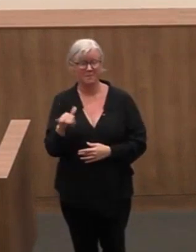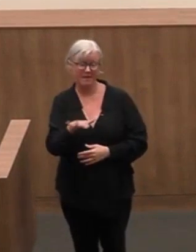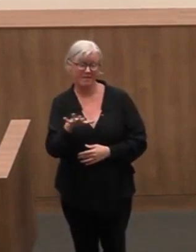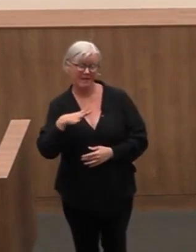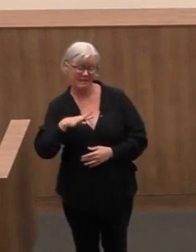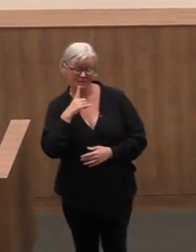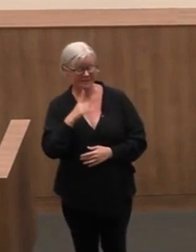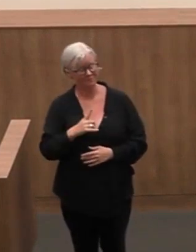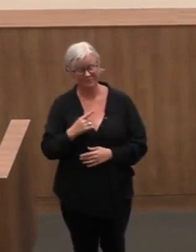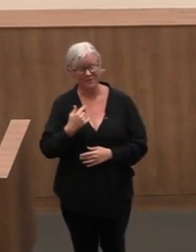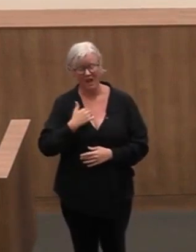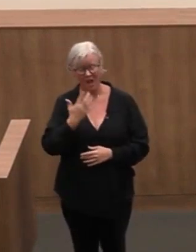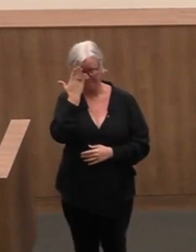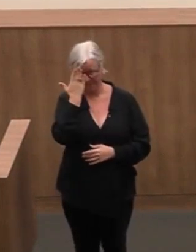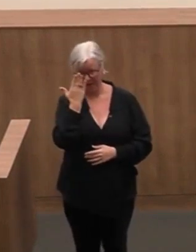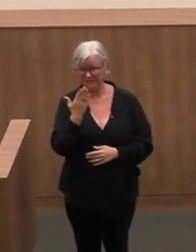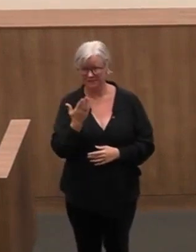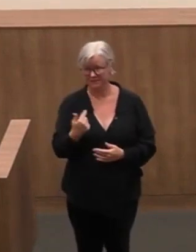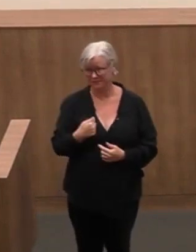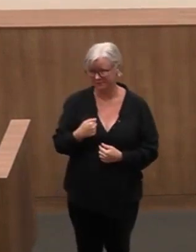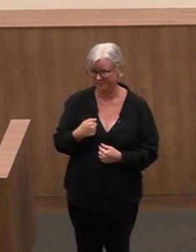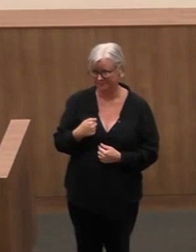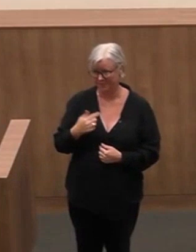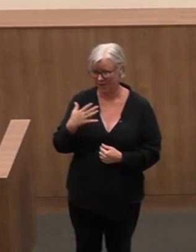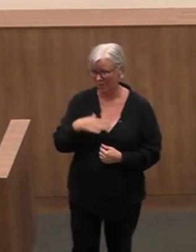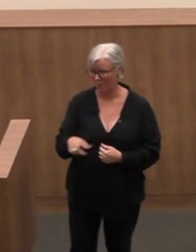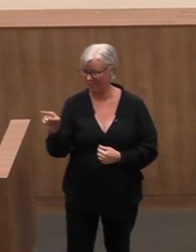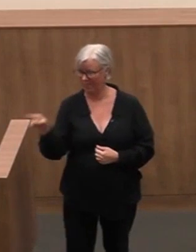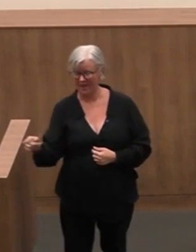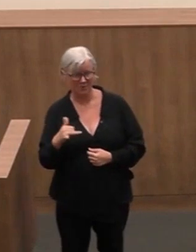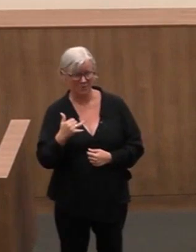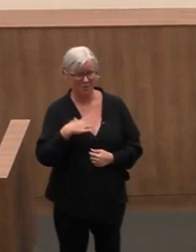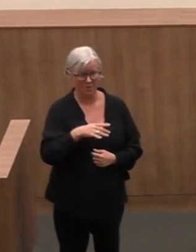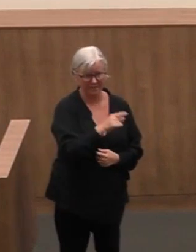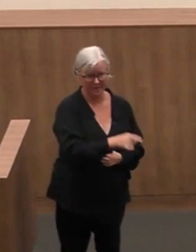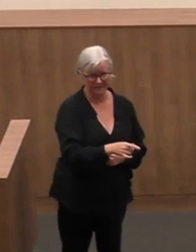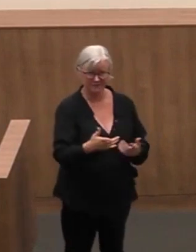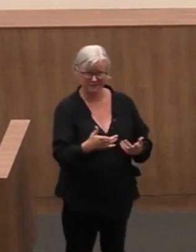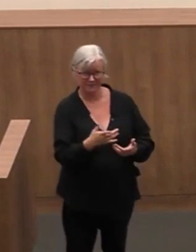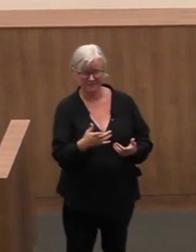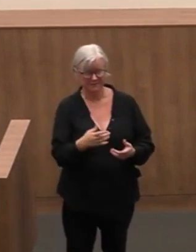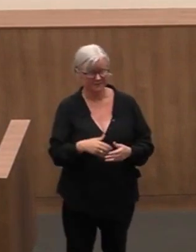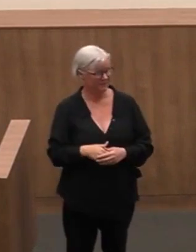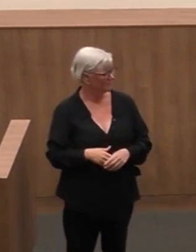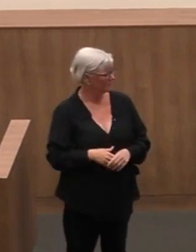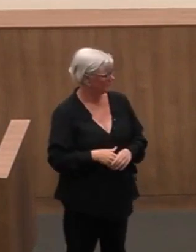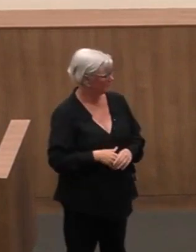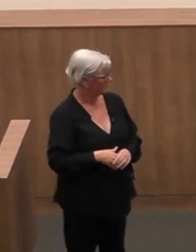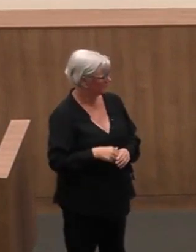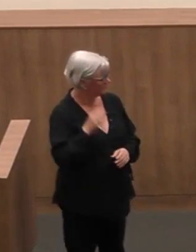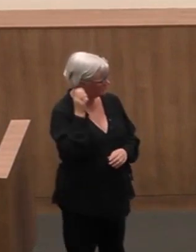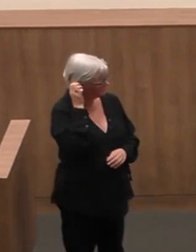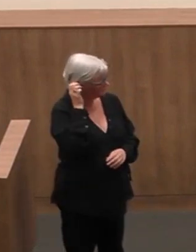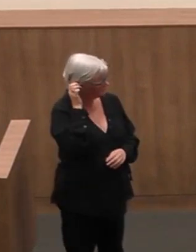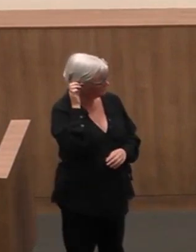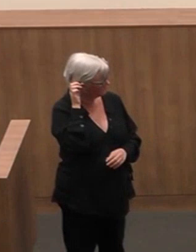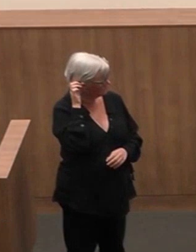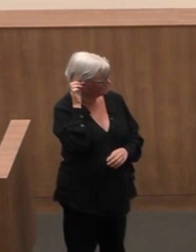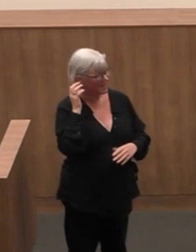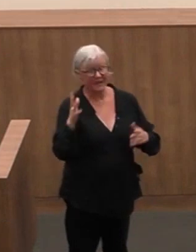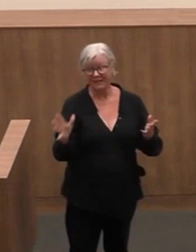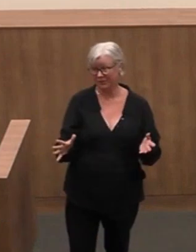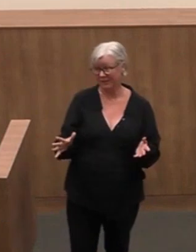some bias. We all bring bias to those sort of contexts. But that may be to the point where they need to say,